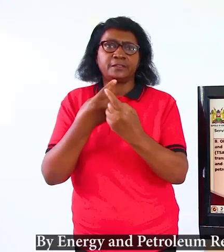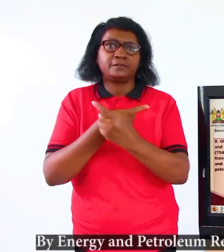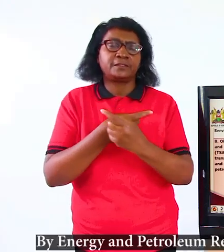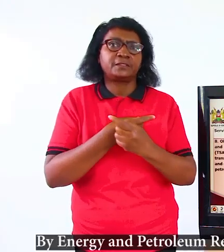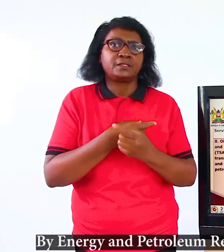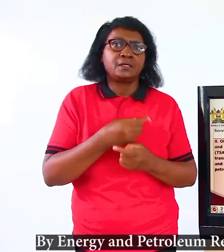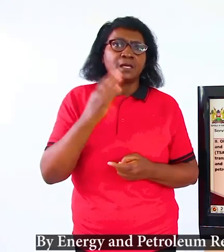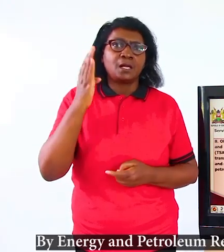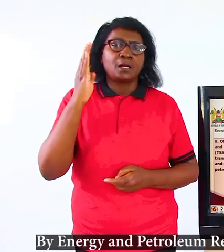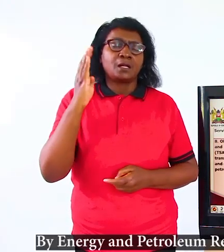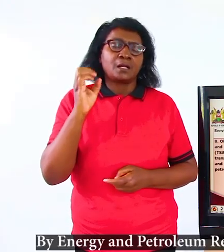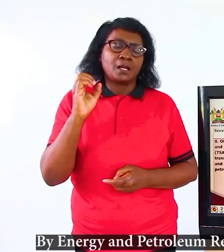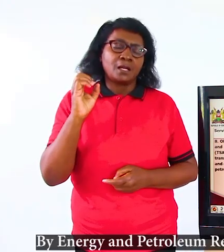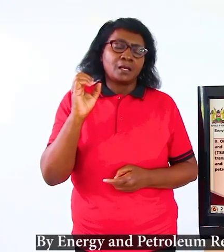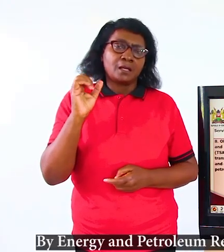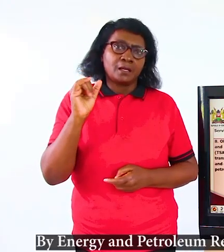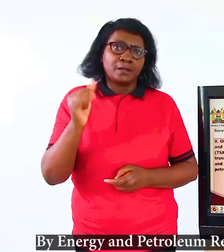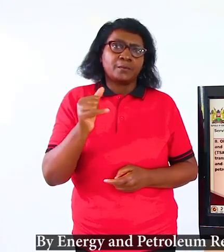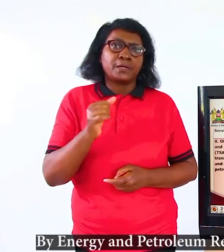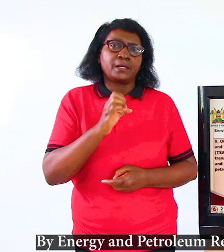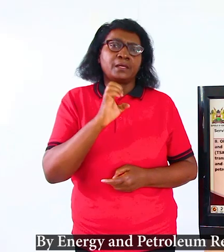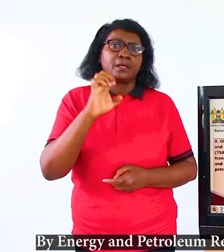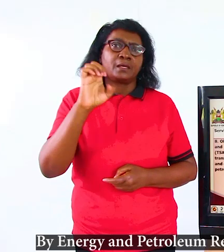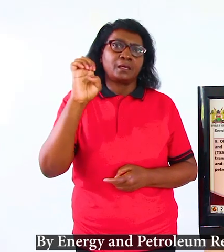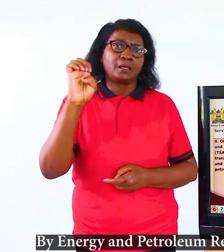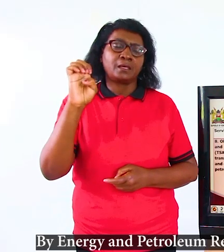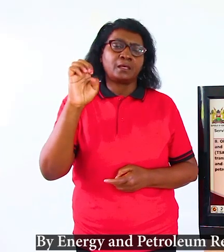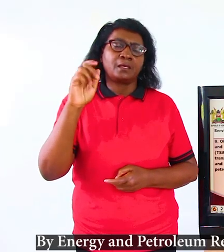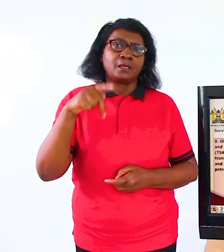by Energy and Petroleum Regulatory Authority, EPRA,